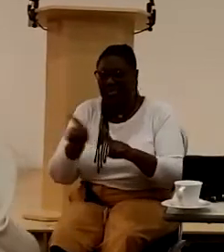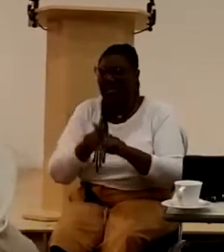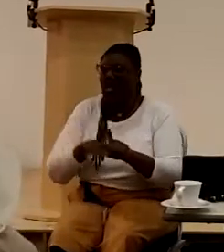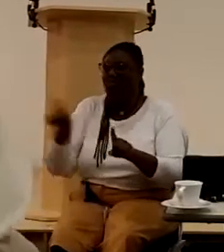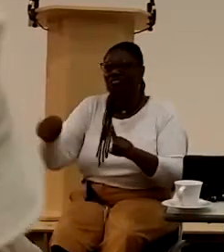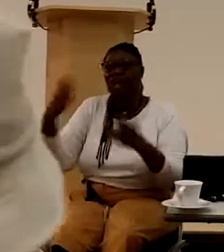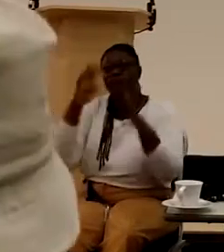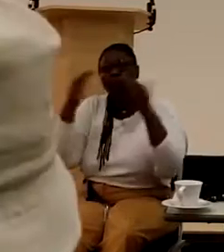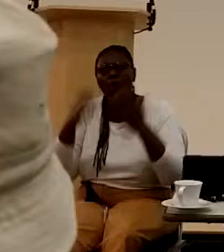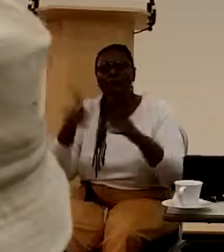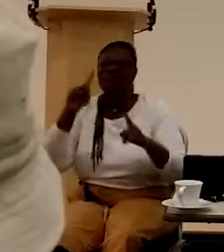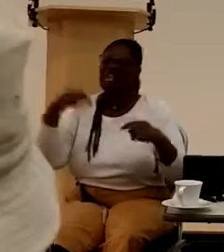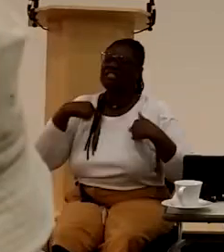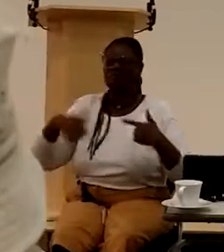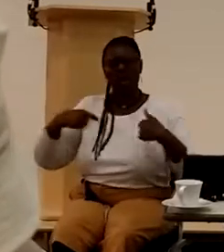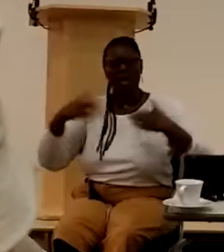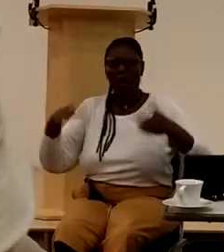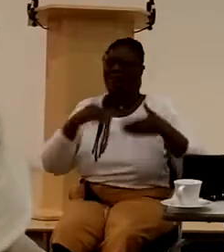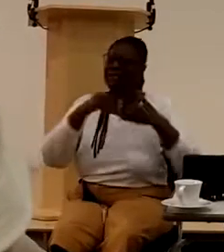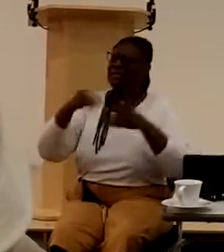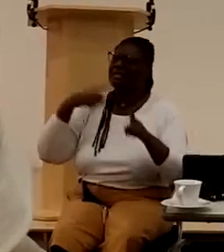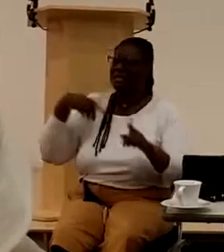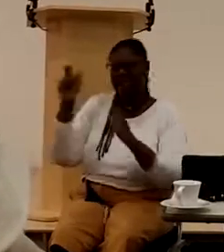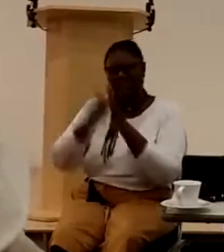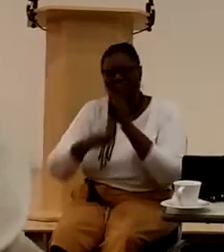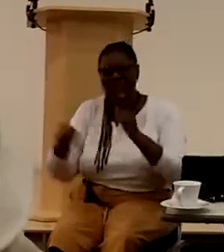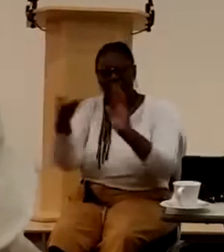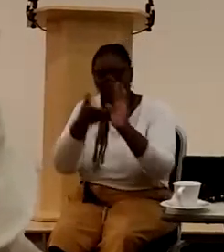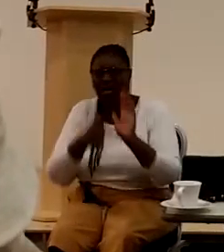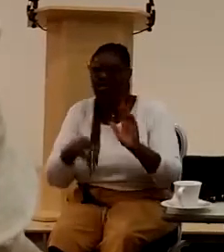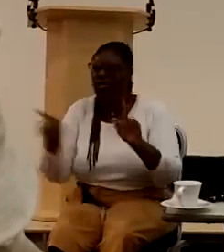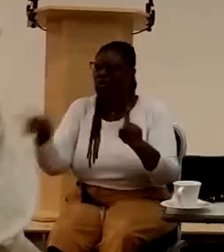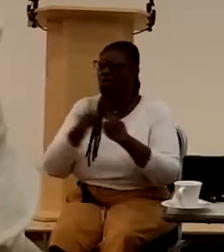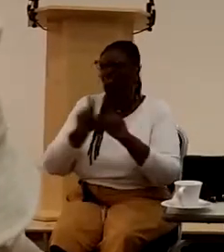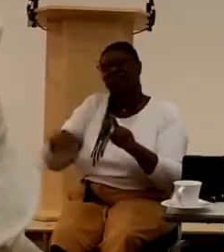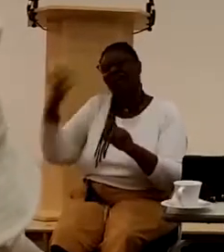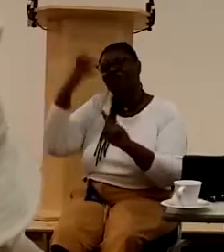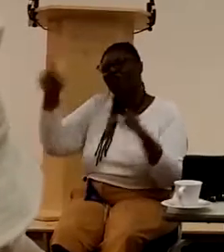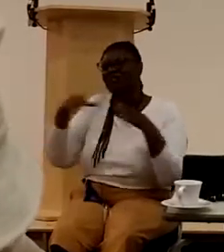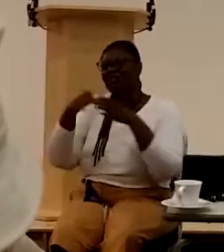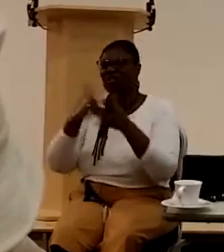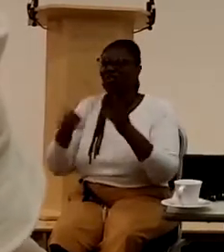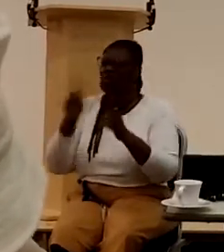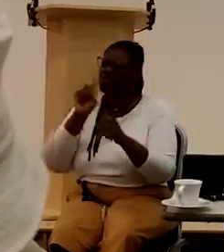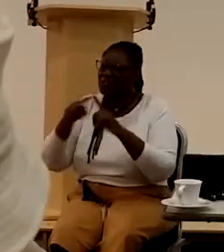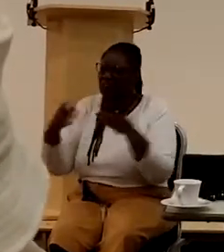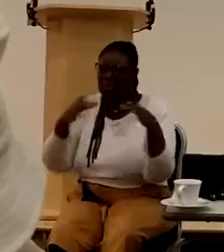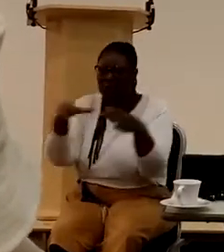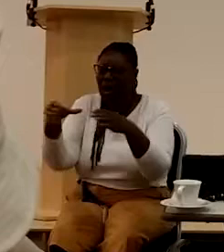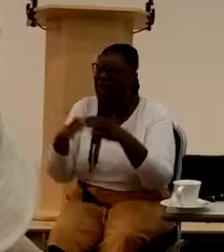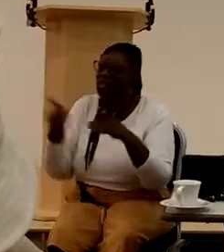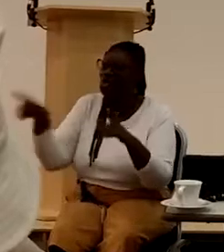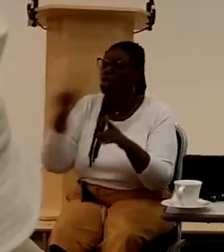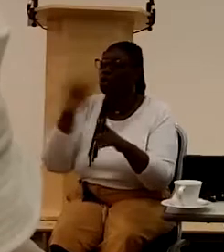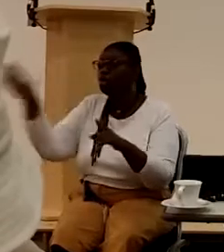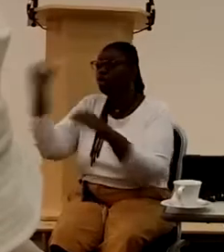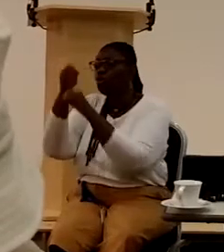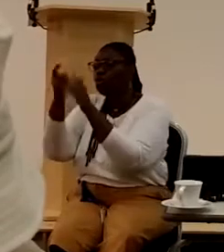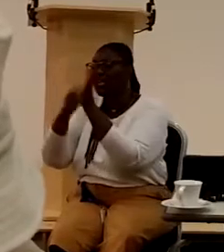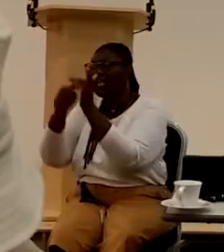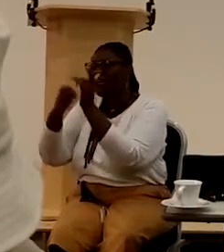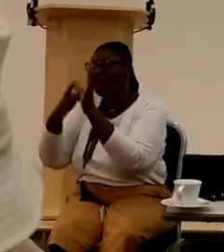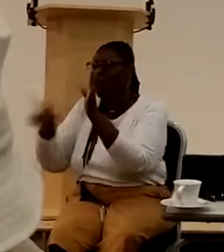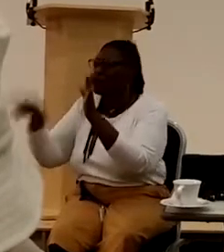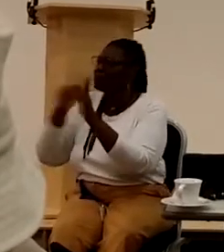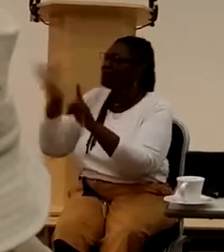world leaders on disability. They sent an extensive delegation of government officials from different departments to Geneva, where the